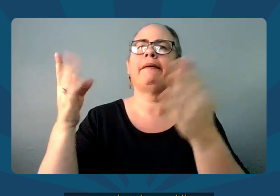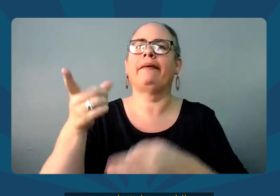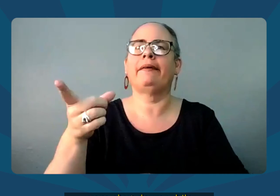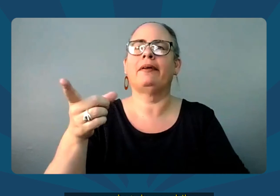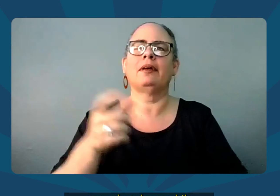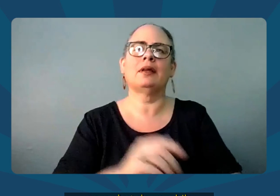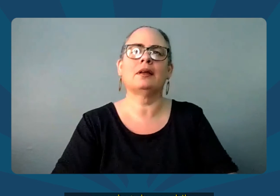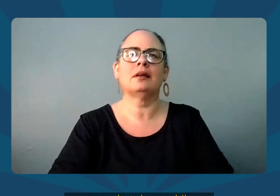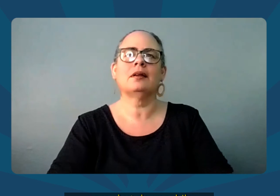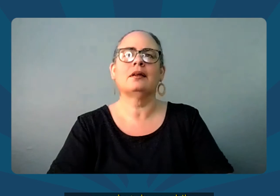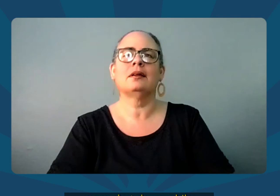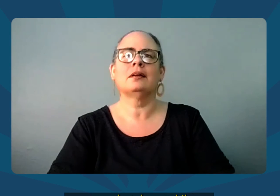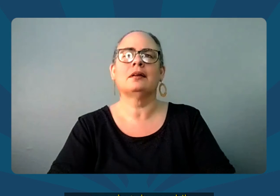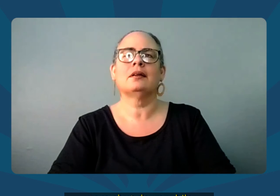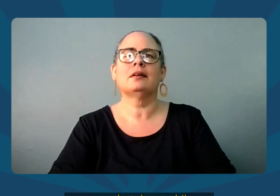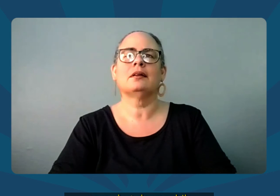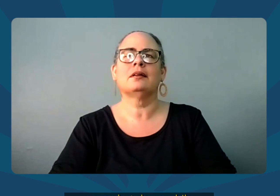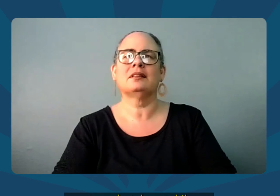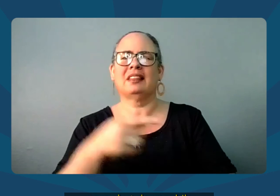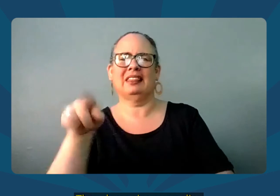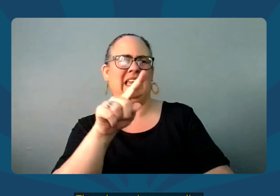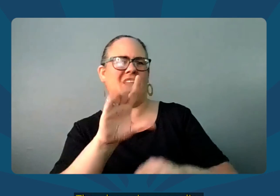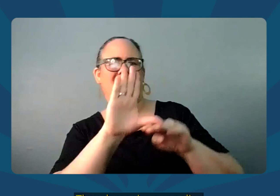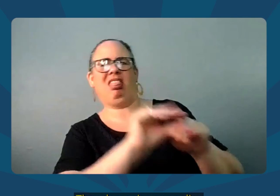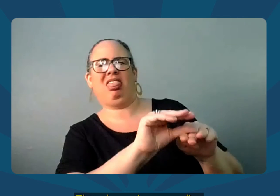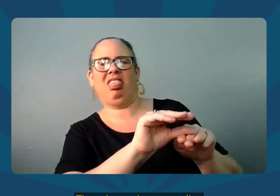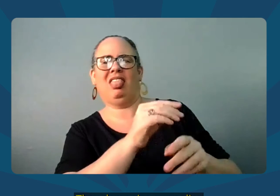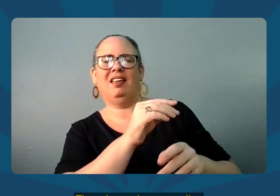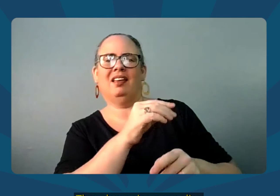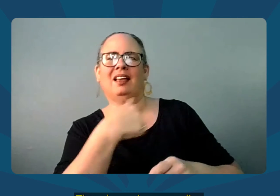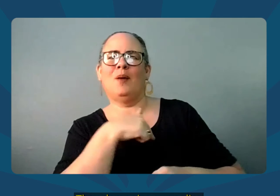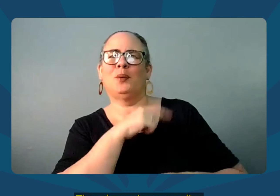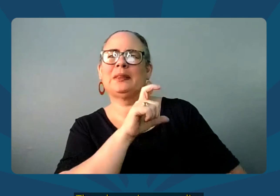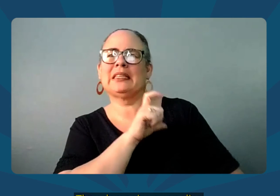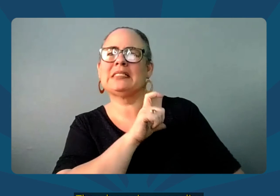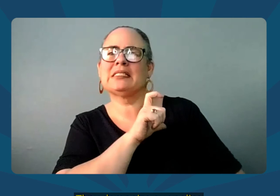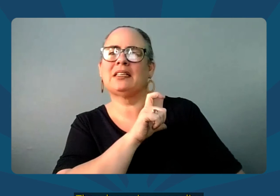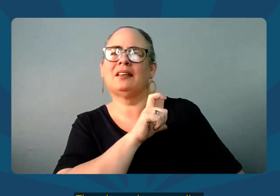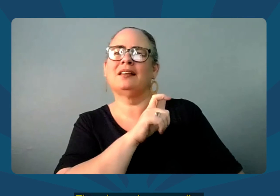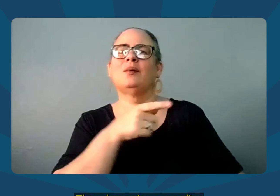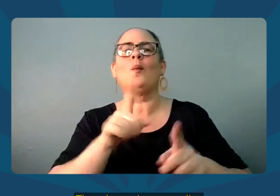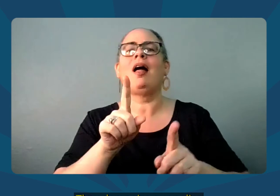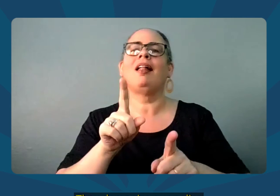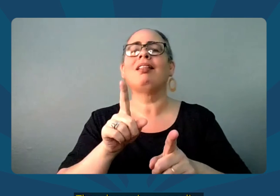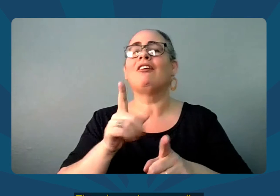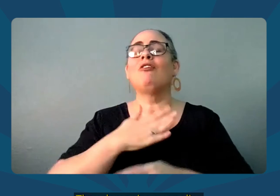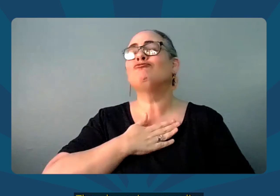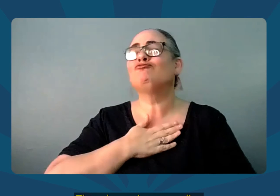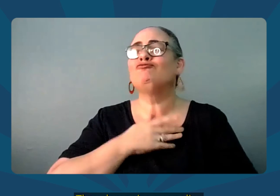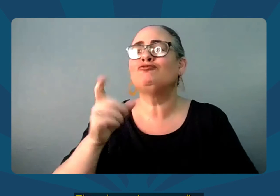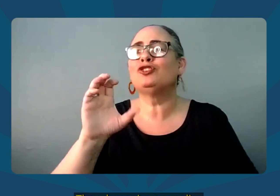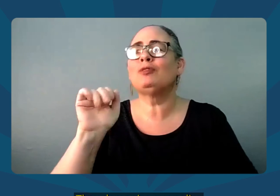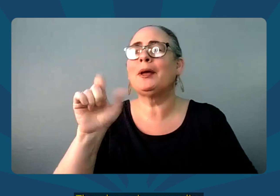big box stores remained open. They demonize our police while idolizing